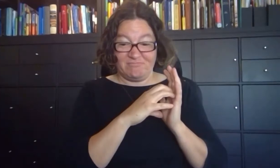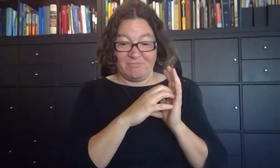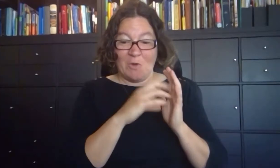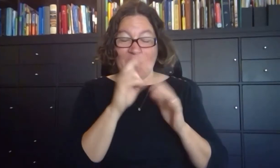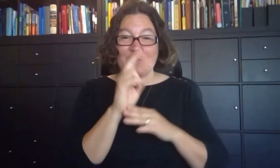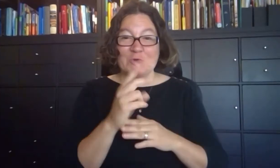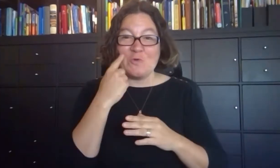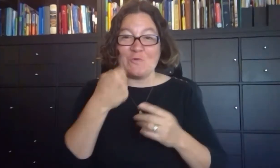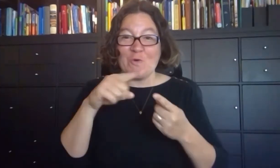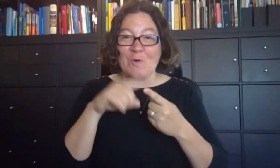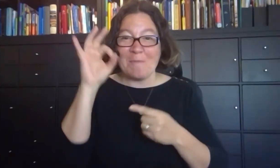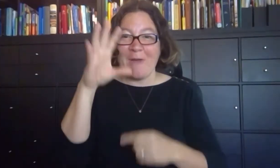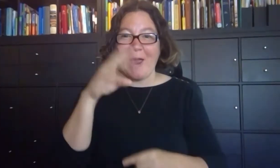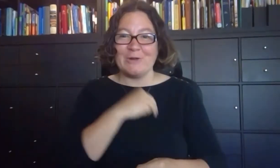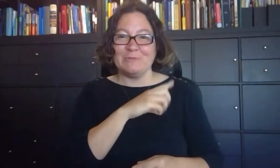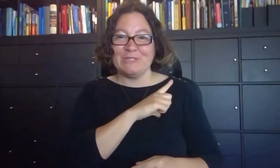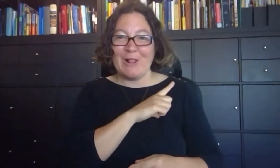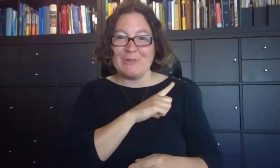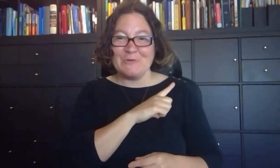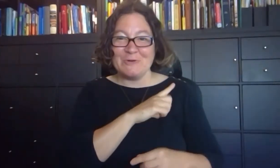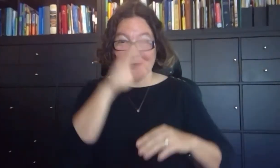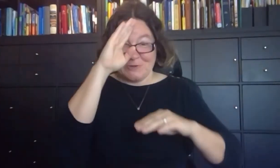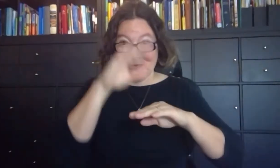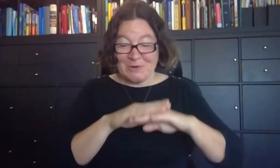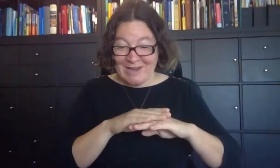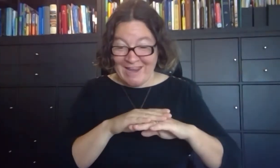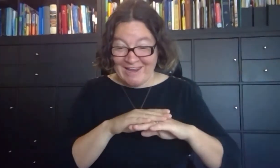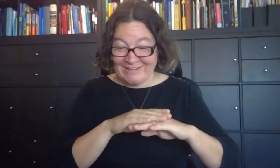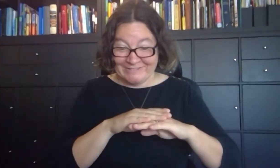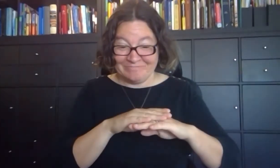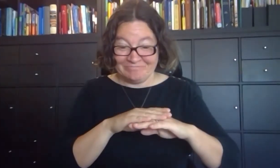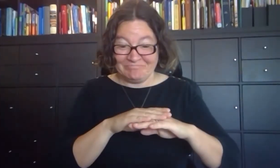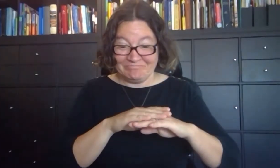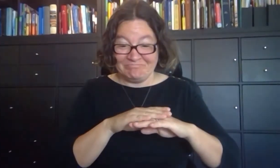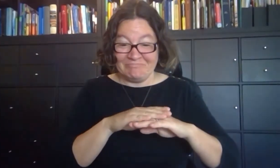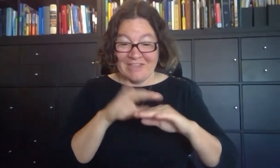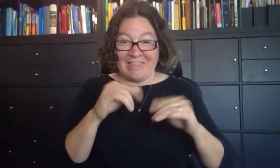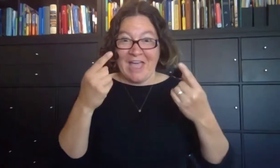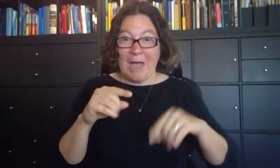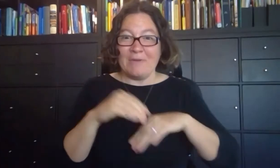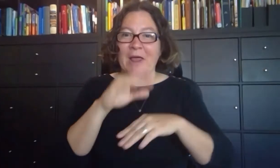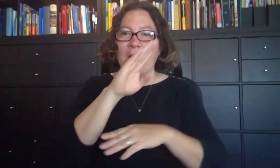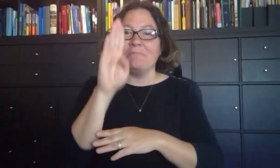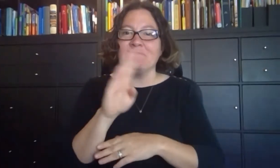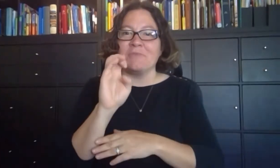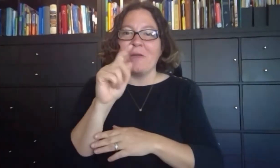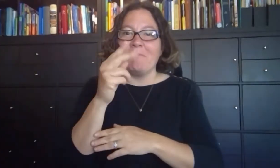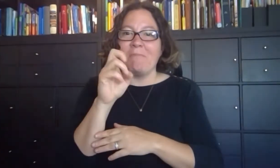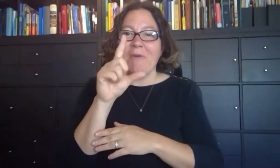How? Because this text was used at Pastor Michelle's ordination that was done at Bethlehem